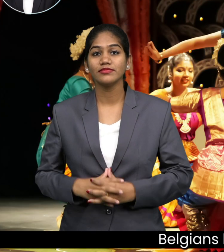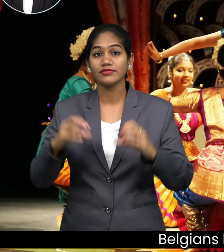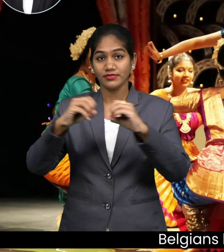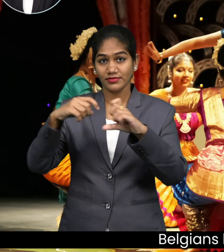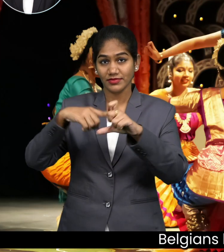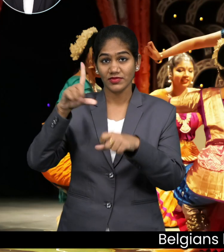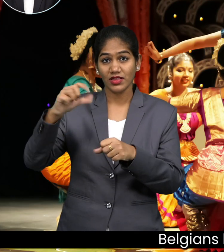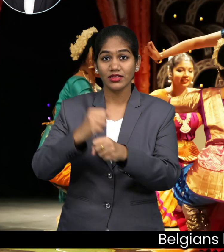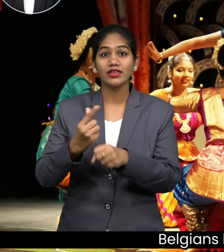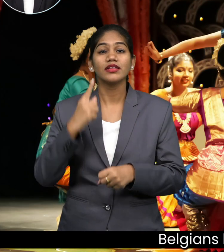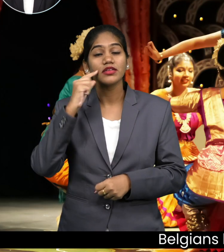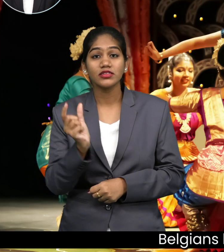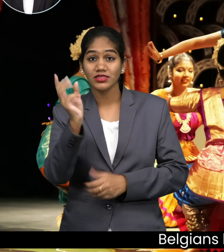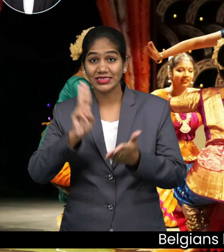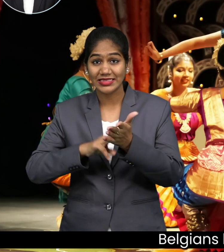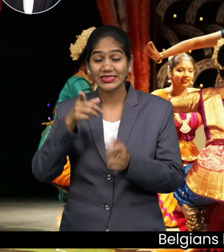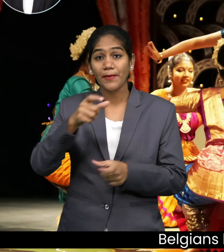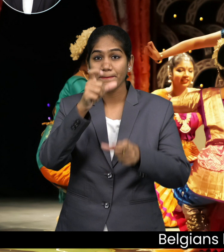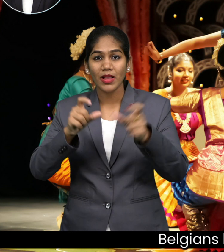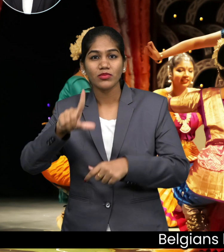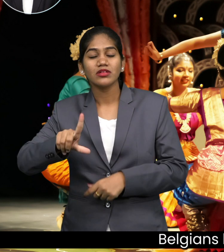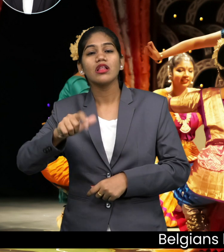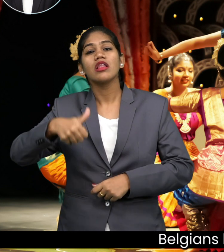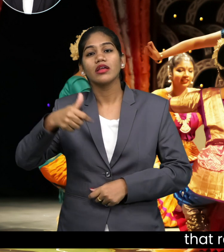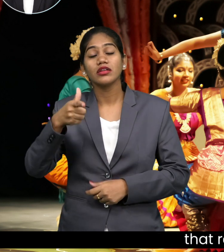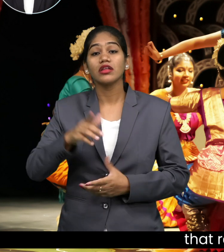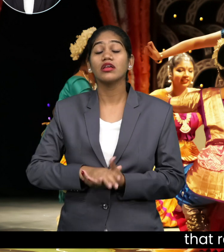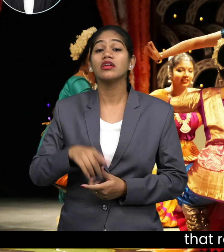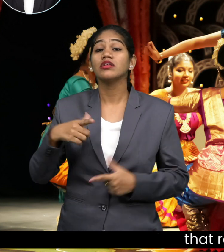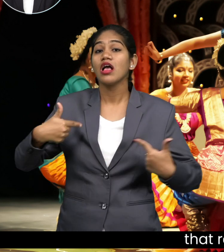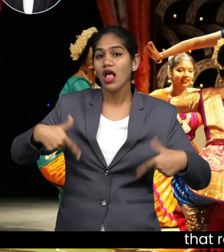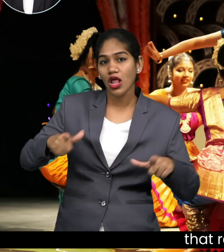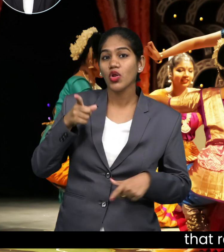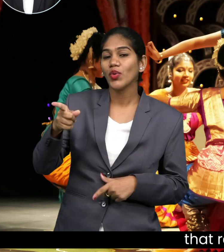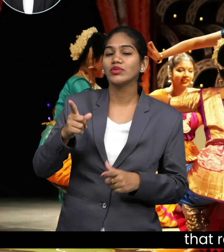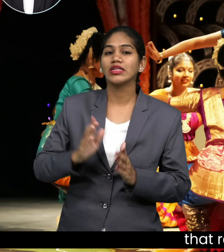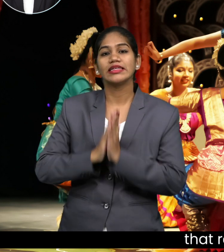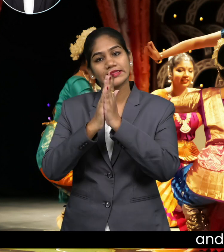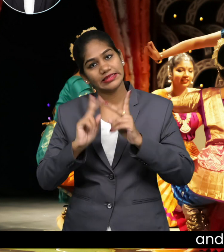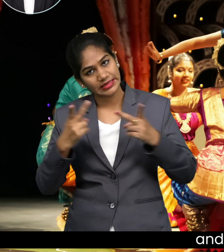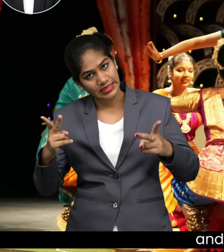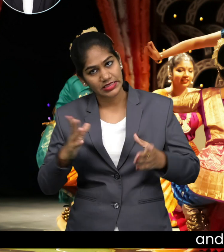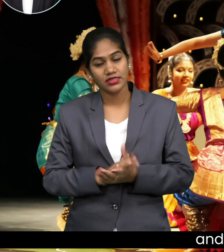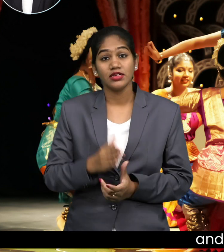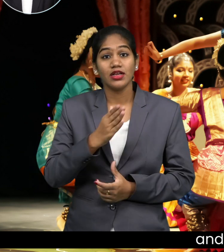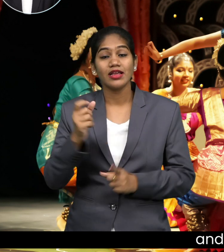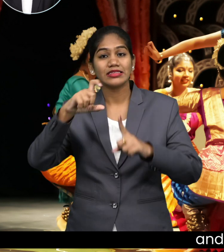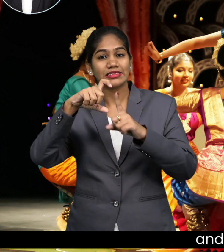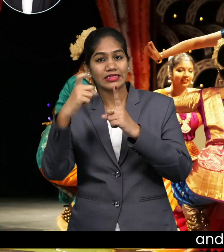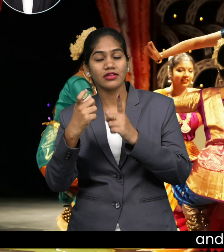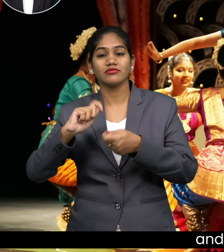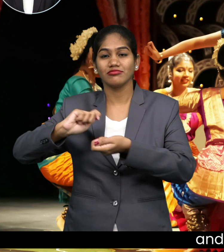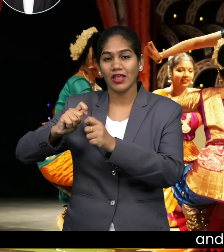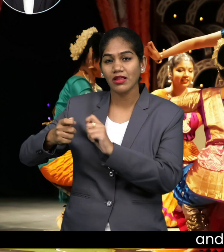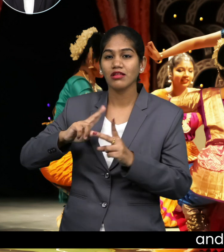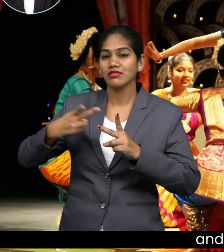Belgium's leaders acknowledged their regional differences and cultural diversity.